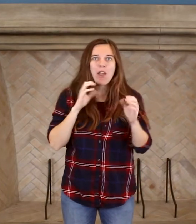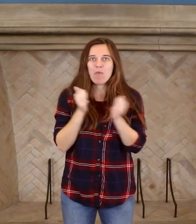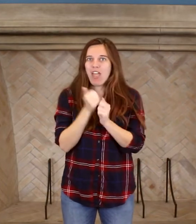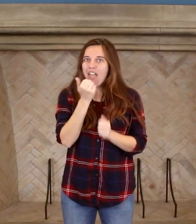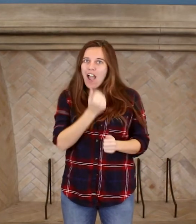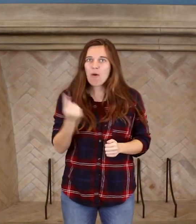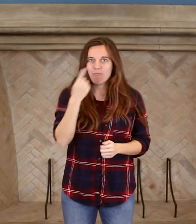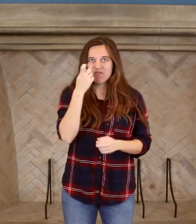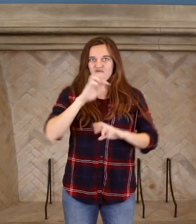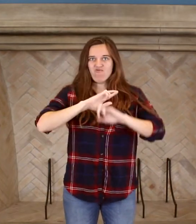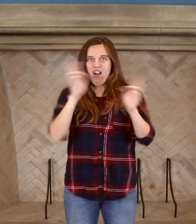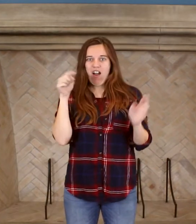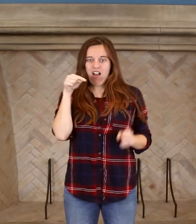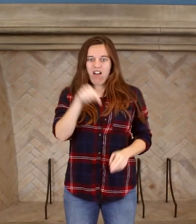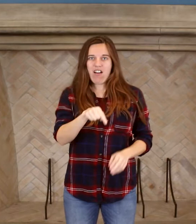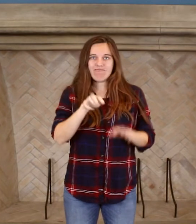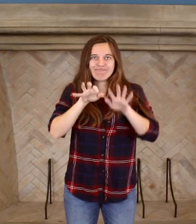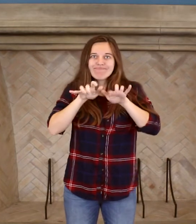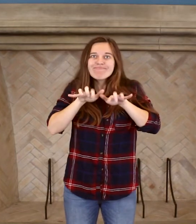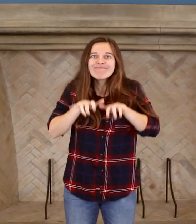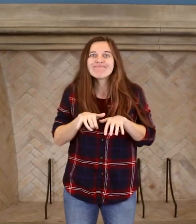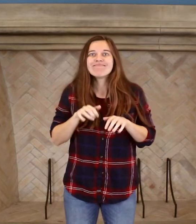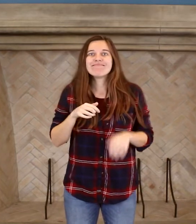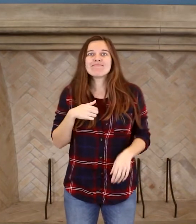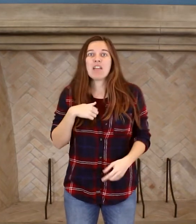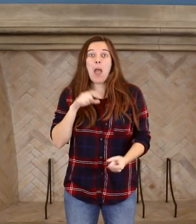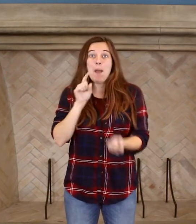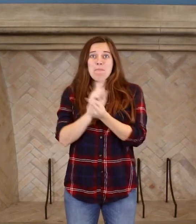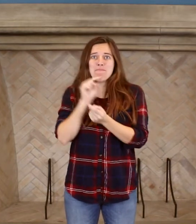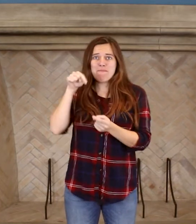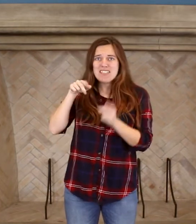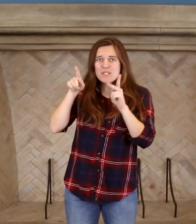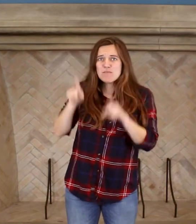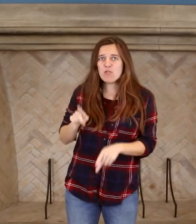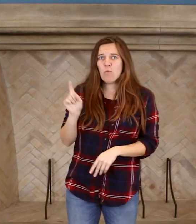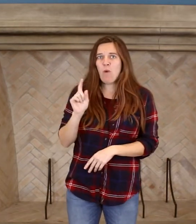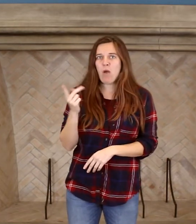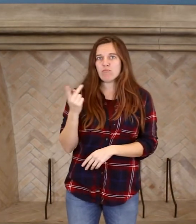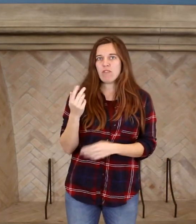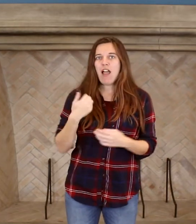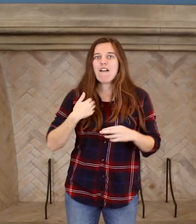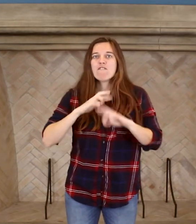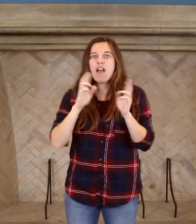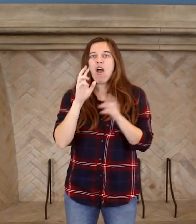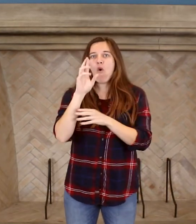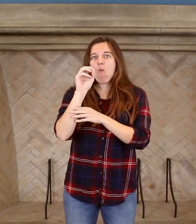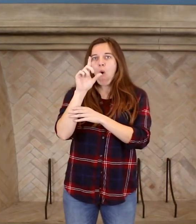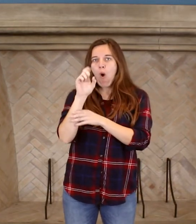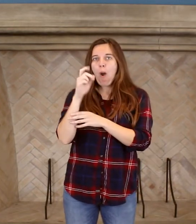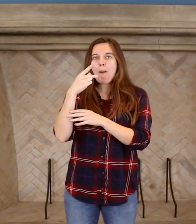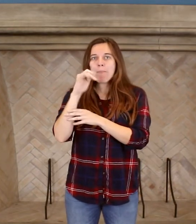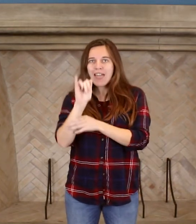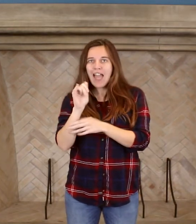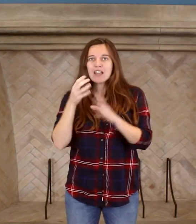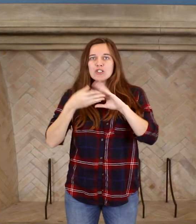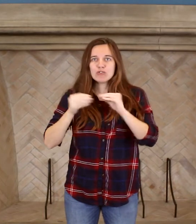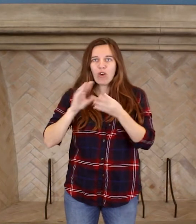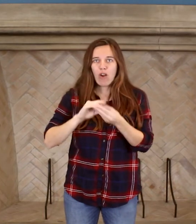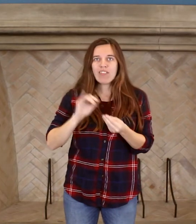time. It was easy for me to communicate with everyone because all I had to do was type. And that's where I met this person where we did role-playing